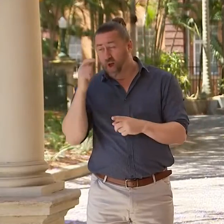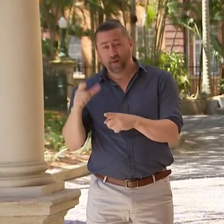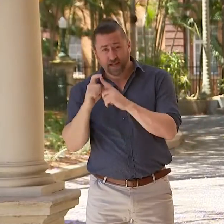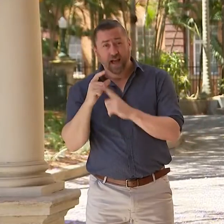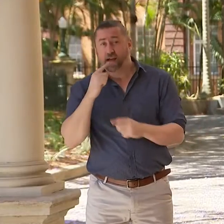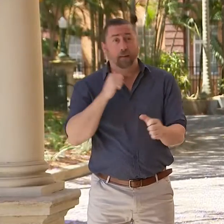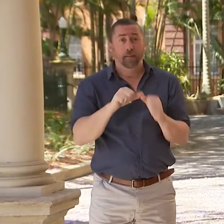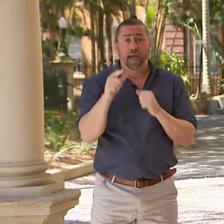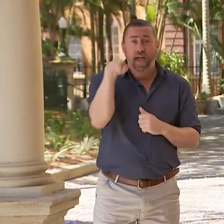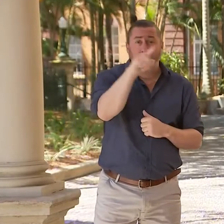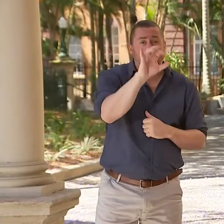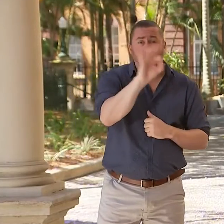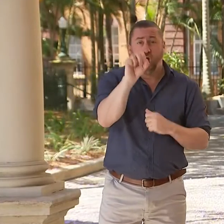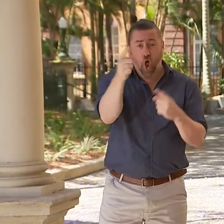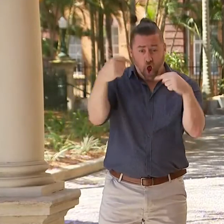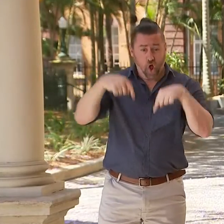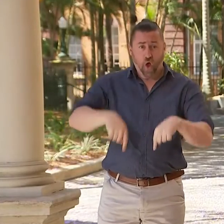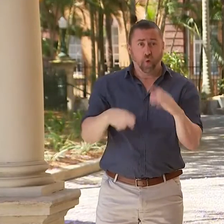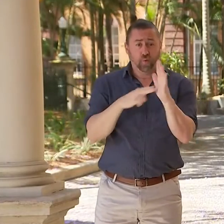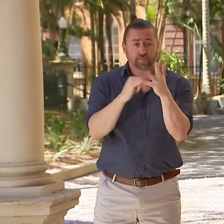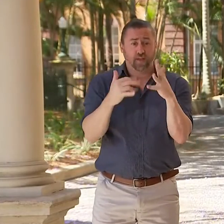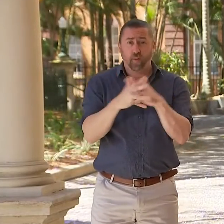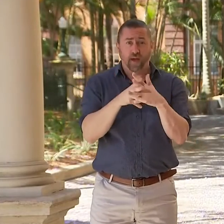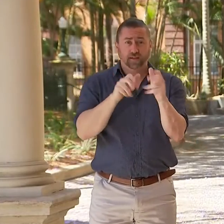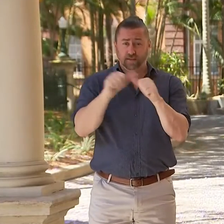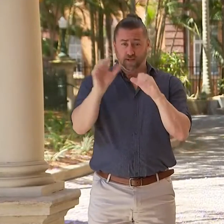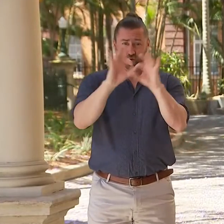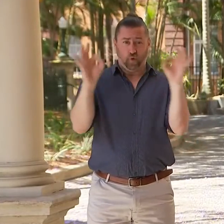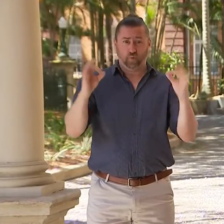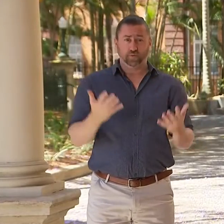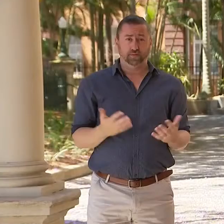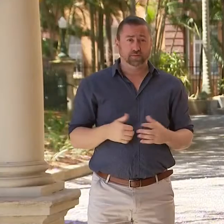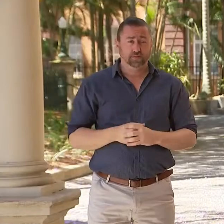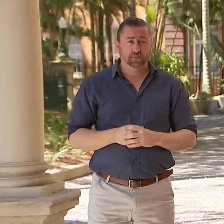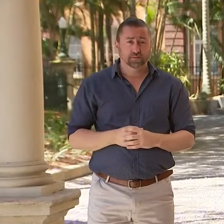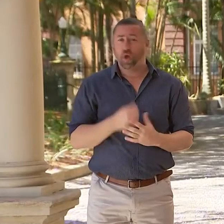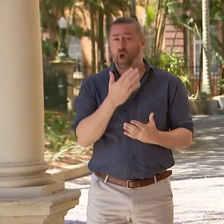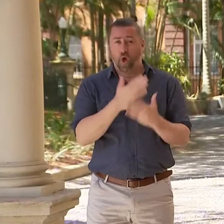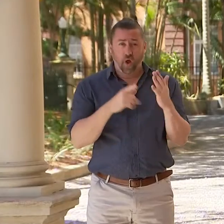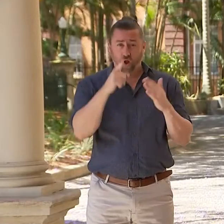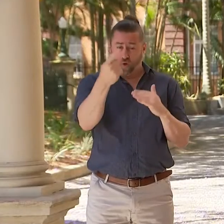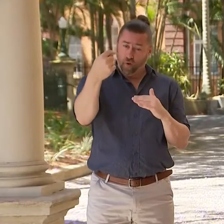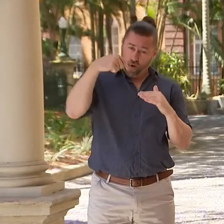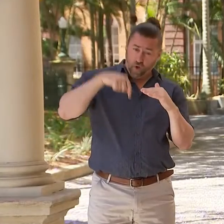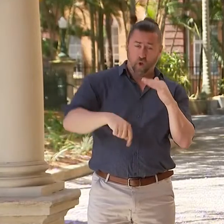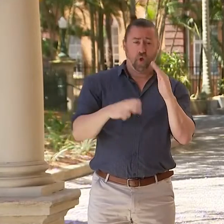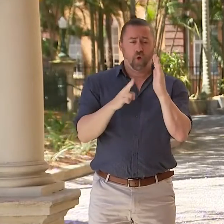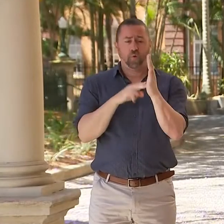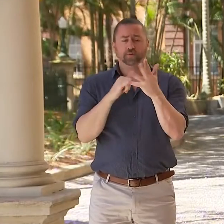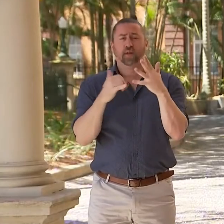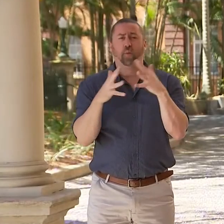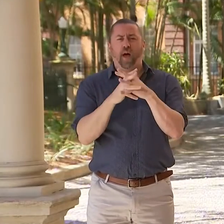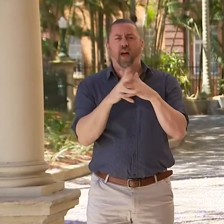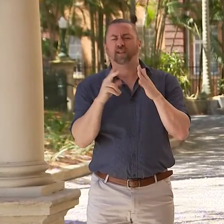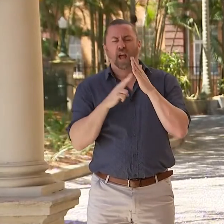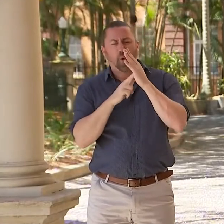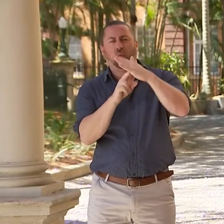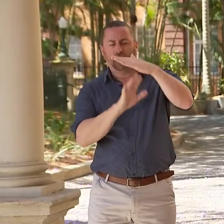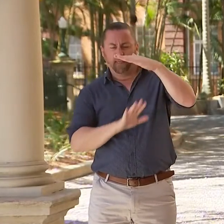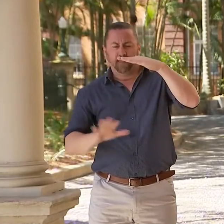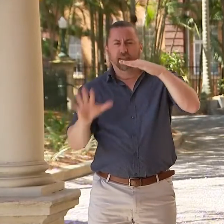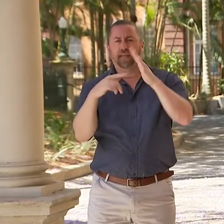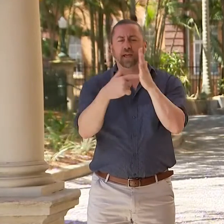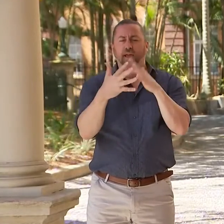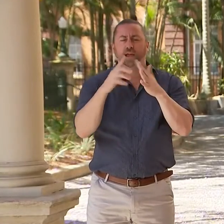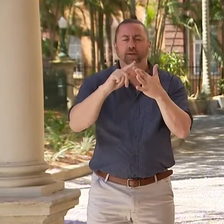limit their movement into northern New South Wales. So people should only be going into northern New South Wales for those very